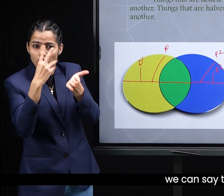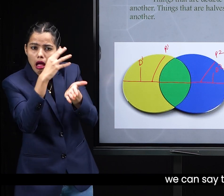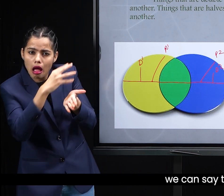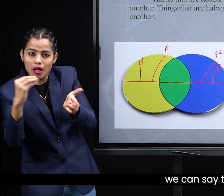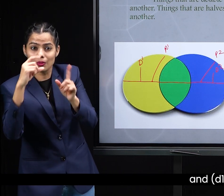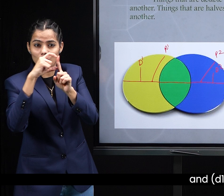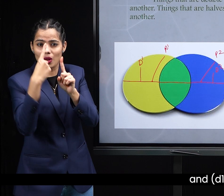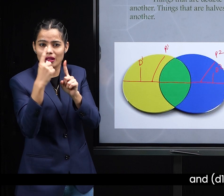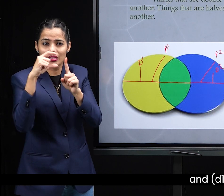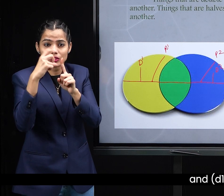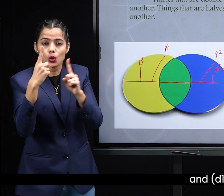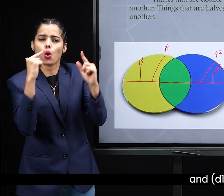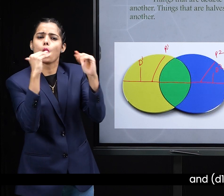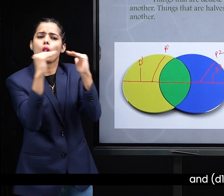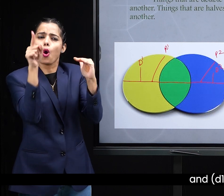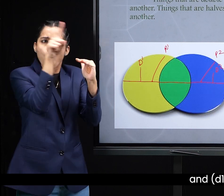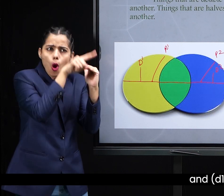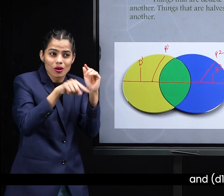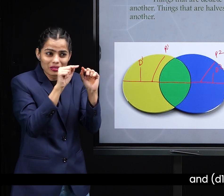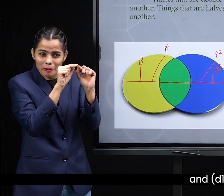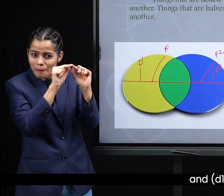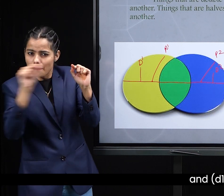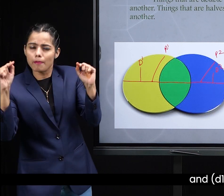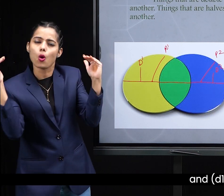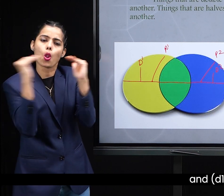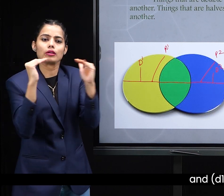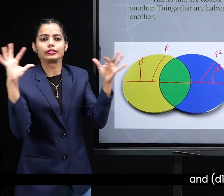equal to R2 and D1 is equal to D2.